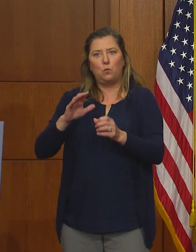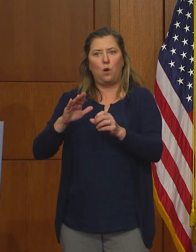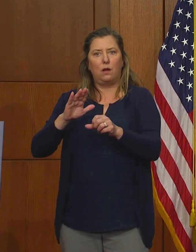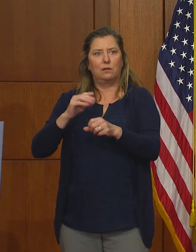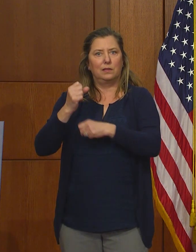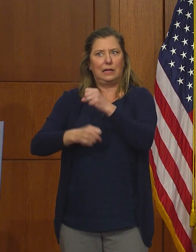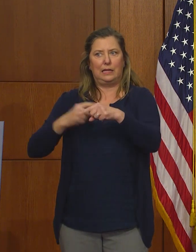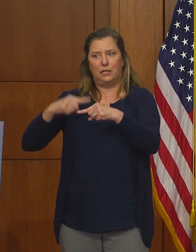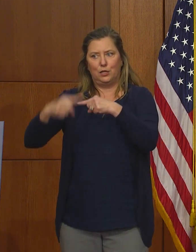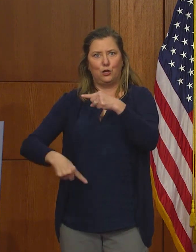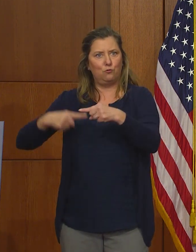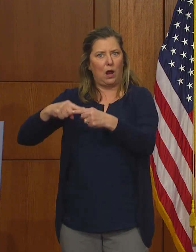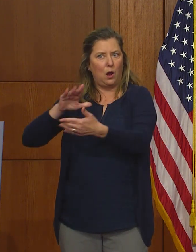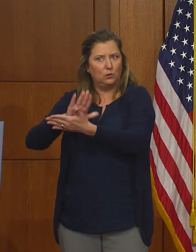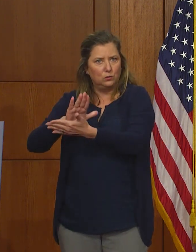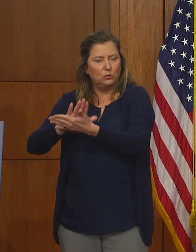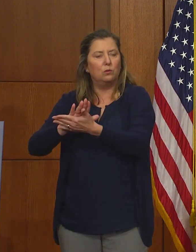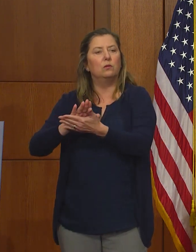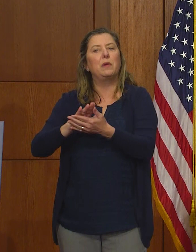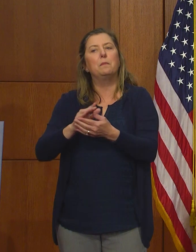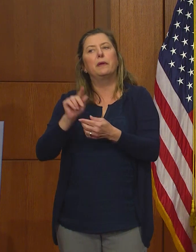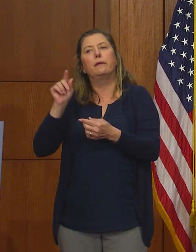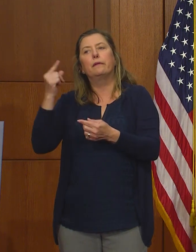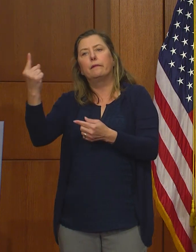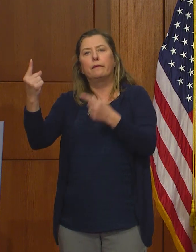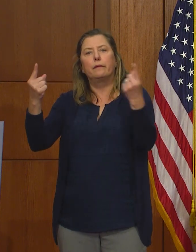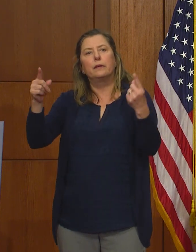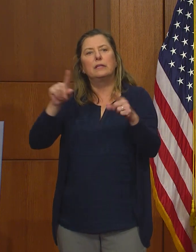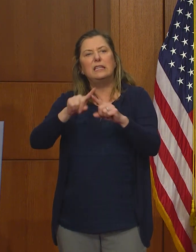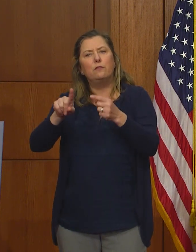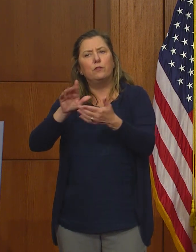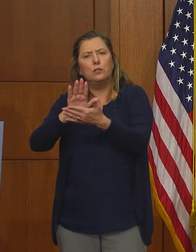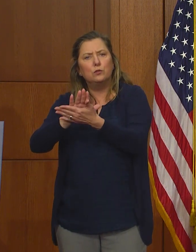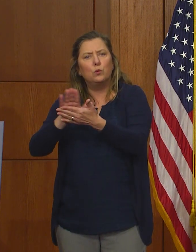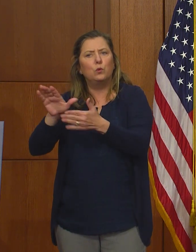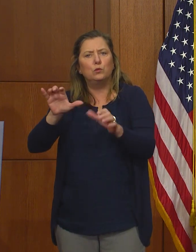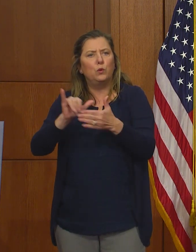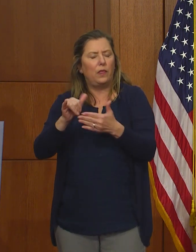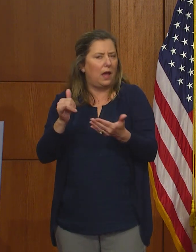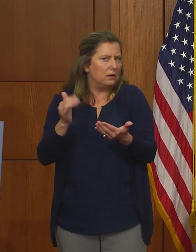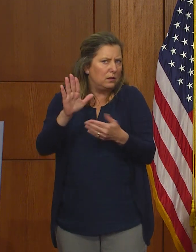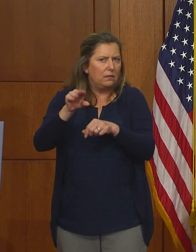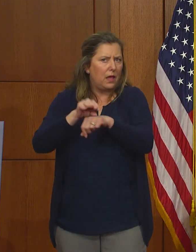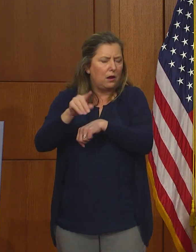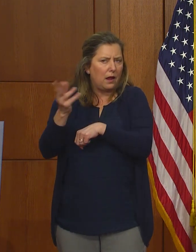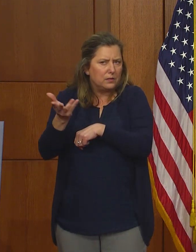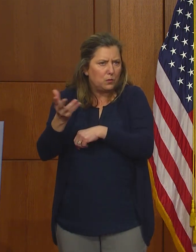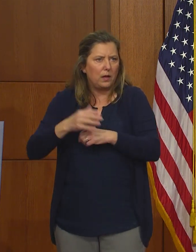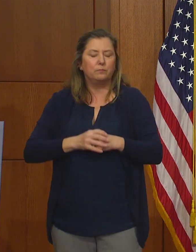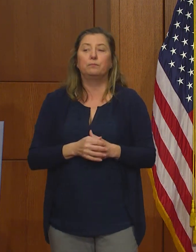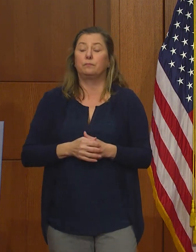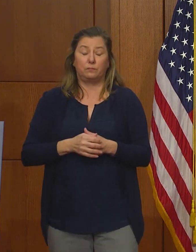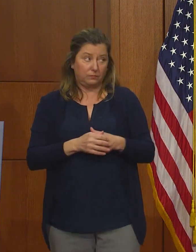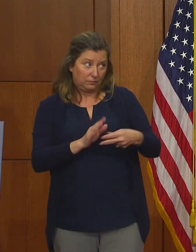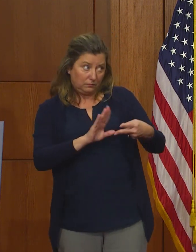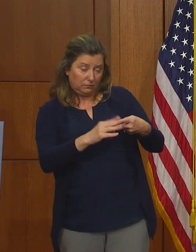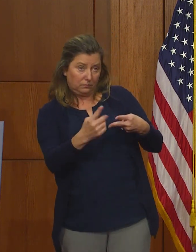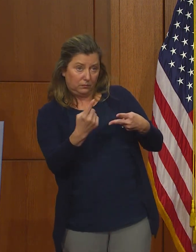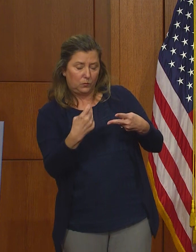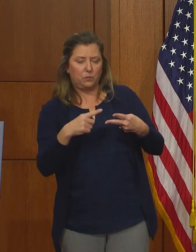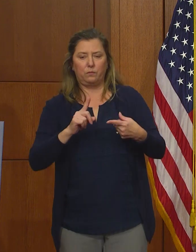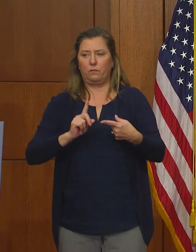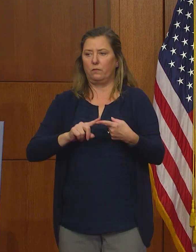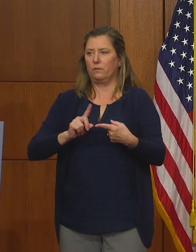have some other single schools looking at year-round. What is the guidance to the year-round schools about? reopening? Yeah, two different questions. The